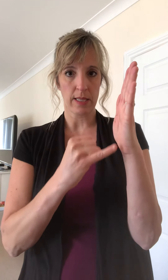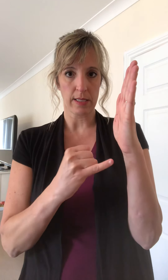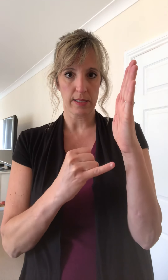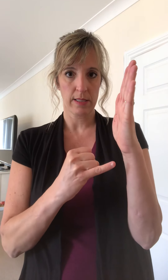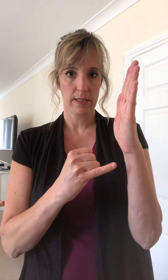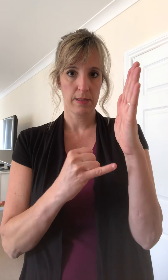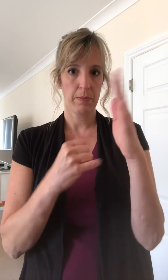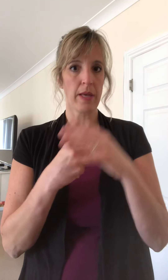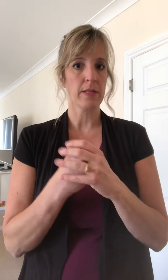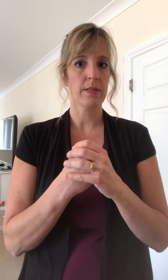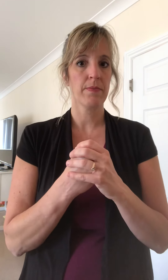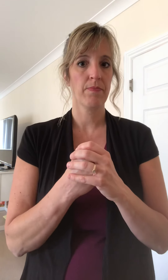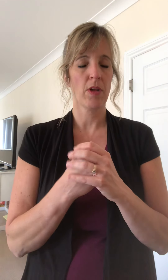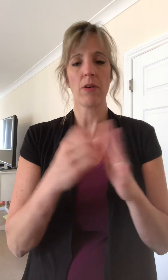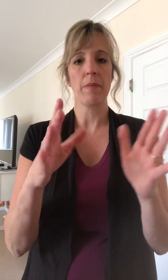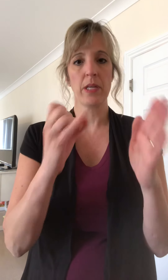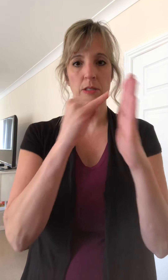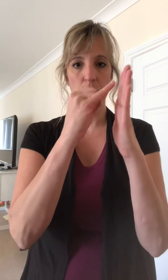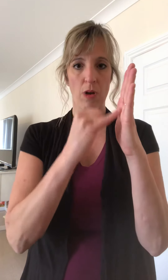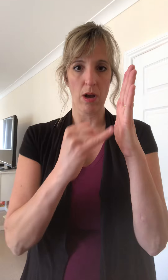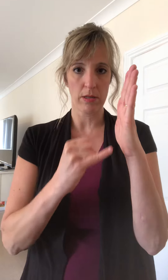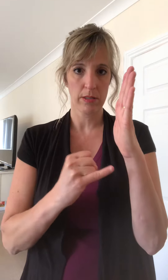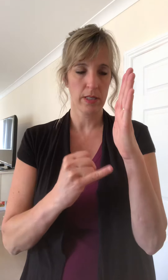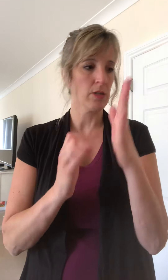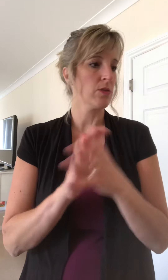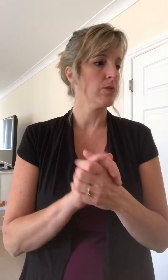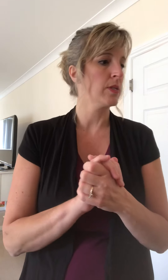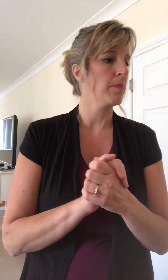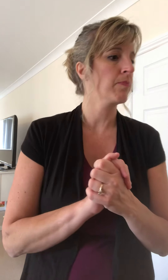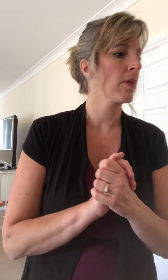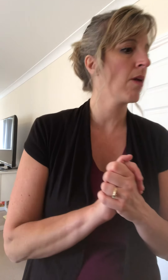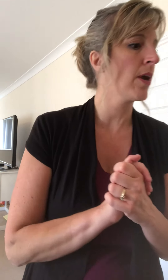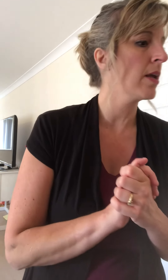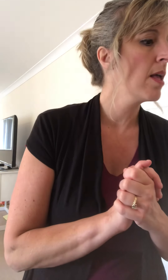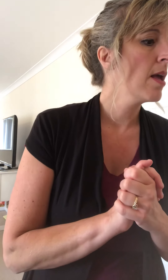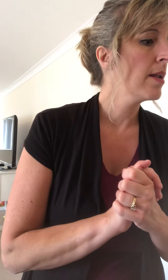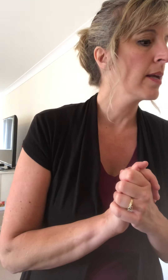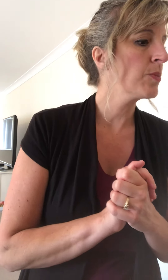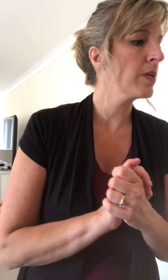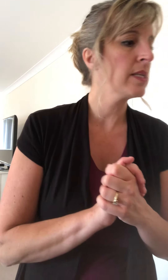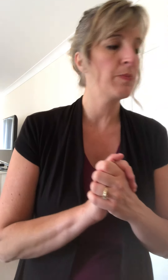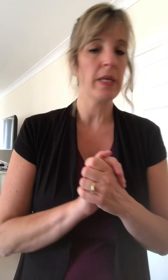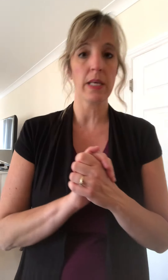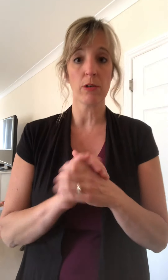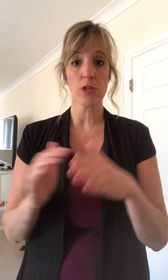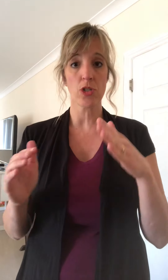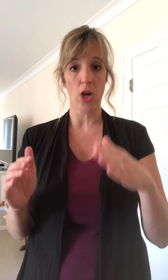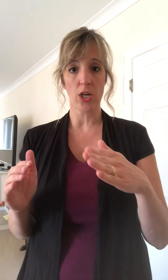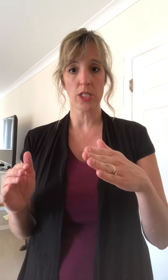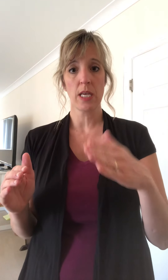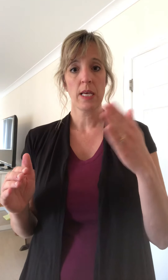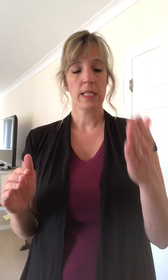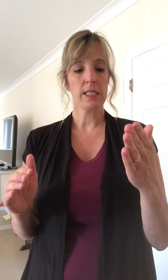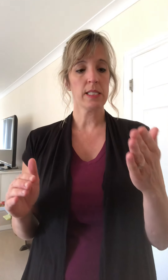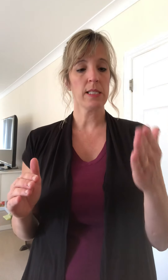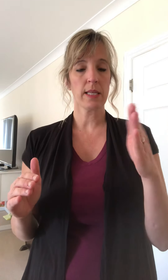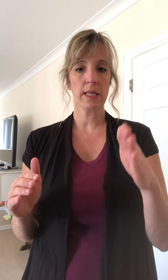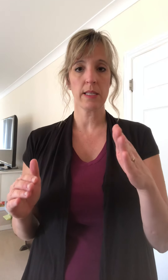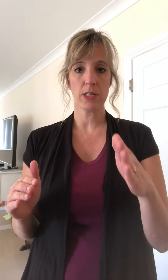this, paint, or I mean draw is also the same. All right, next one is begin or start. This is like the ignition